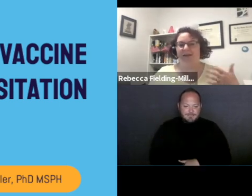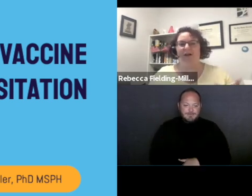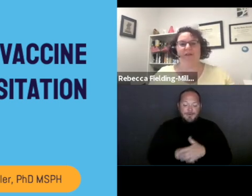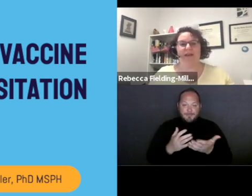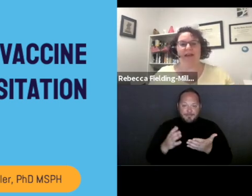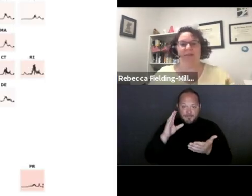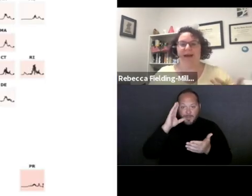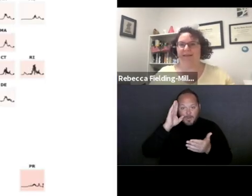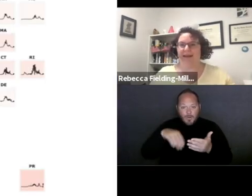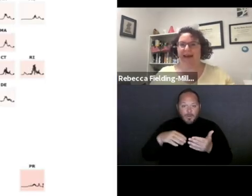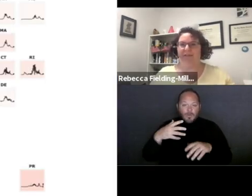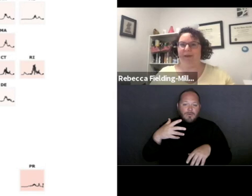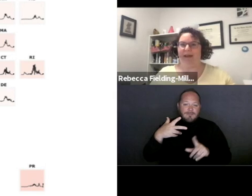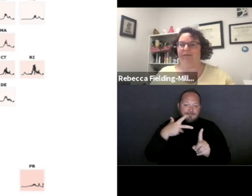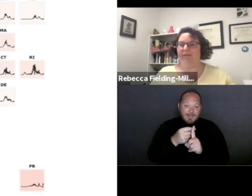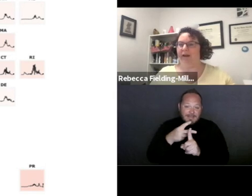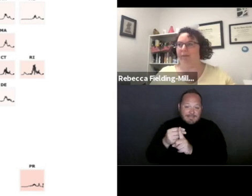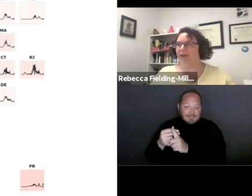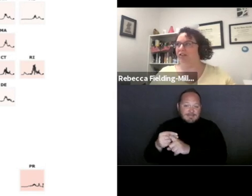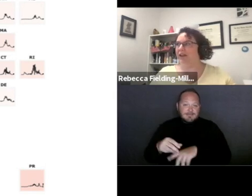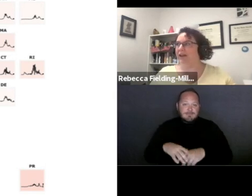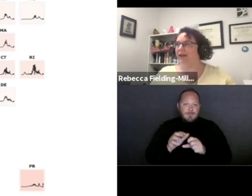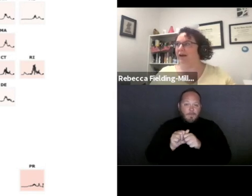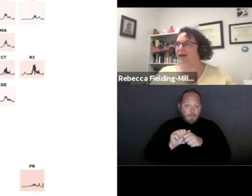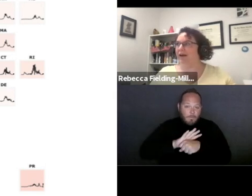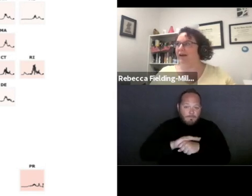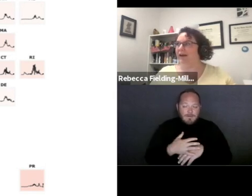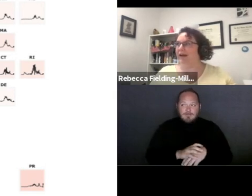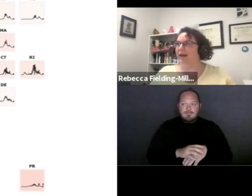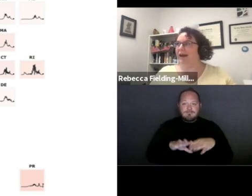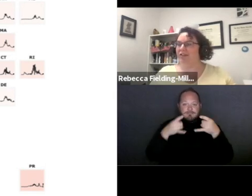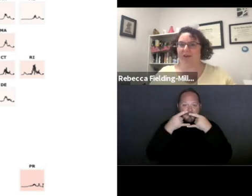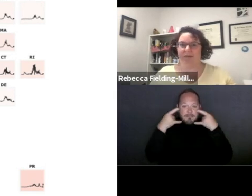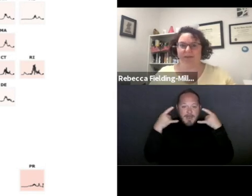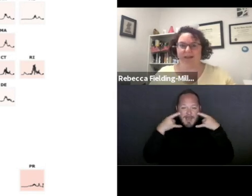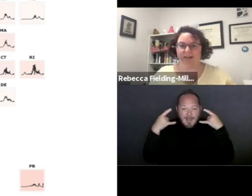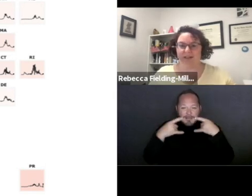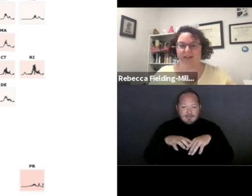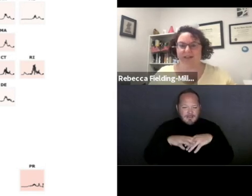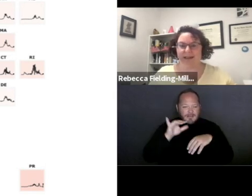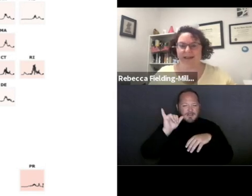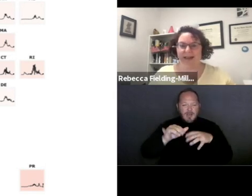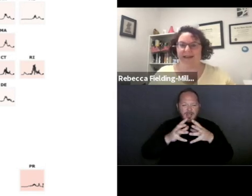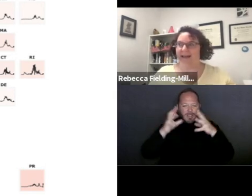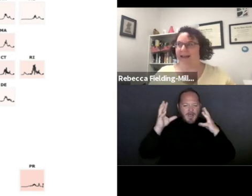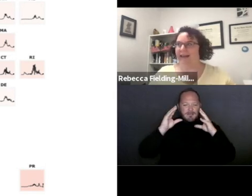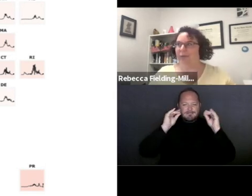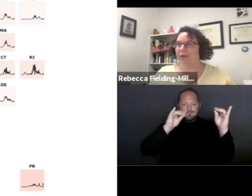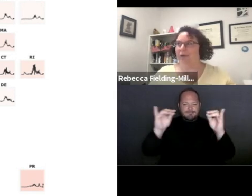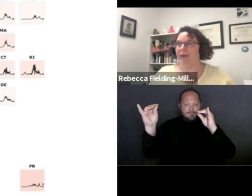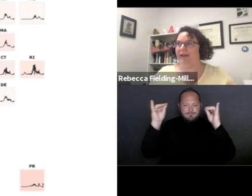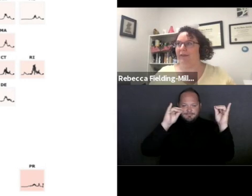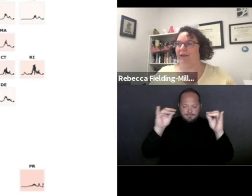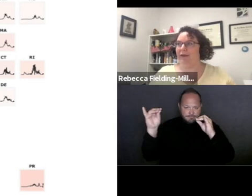vaccines and COVID and masking have been very much in our national conversation yet again. I think